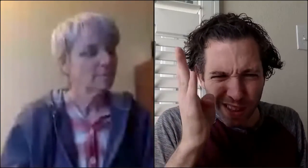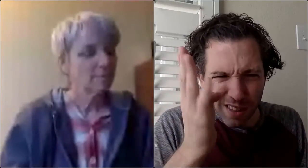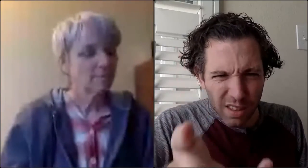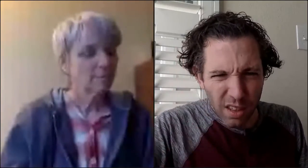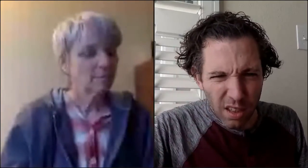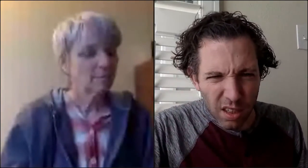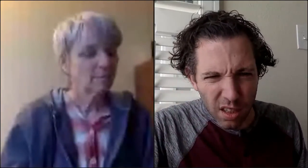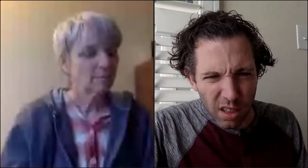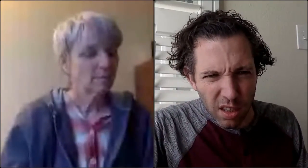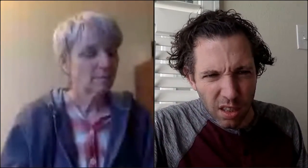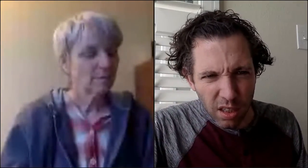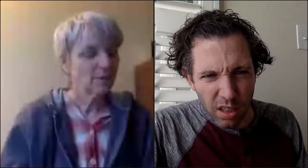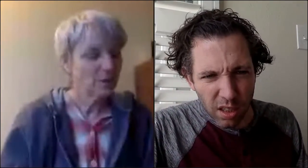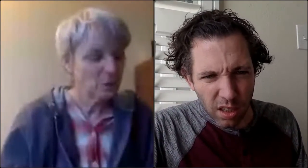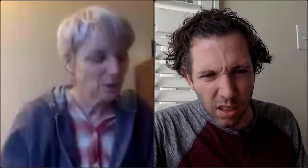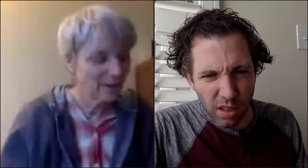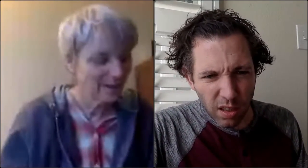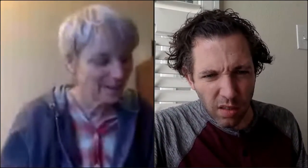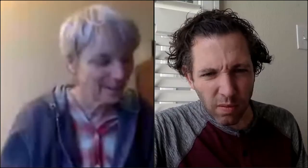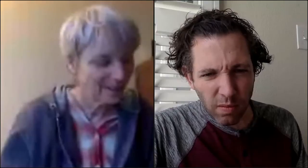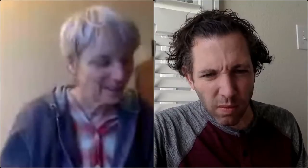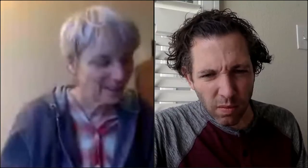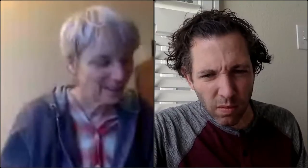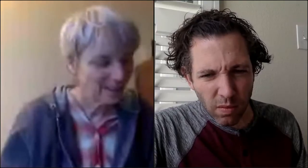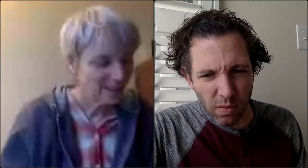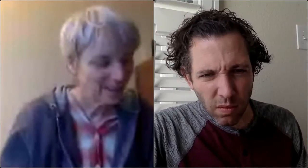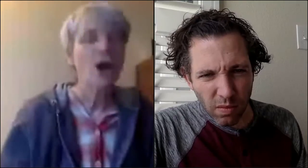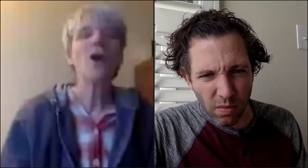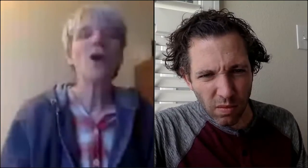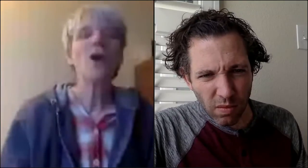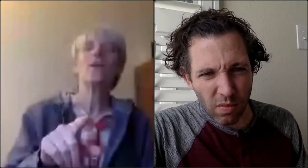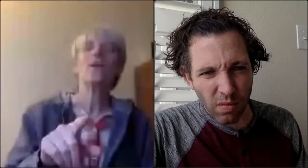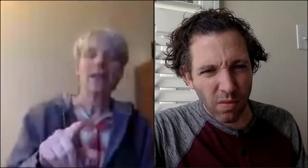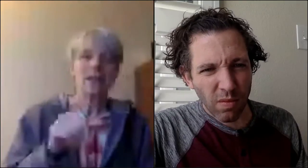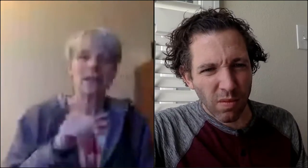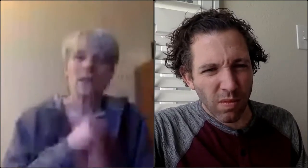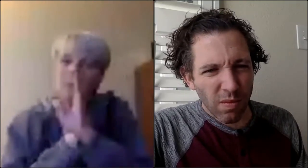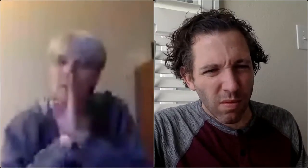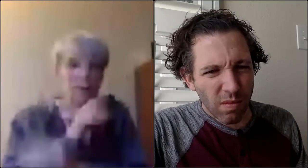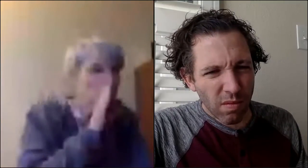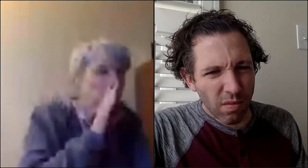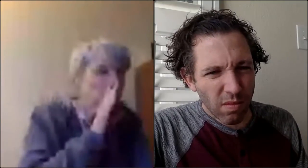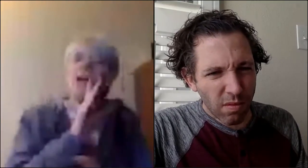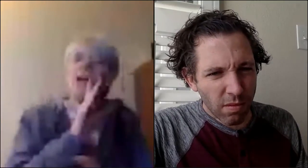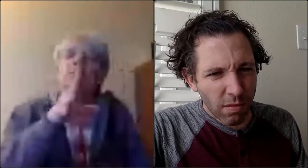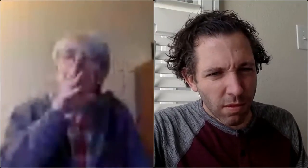do the whispering. You don't have to do what? The whispering. We do whispering in a group, if it's spoken